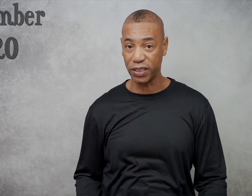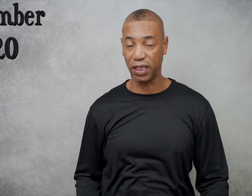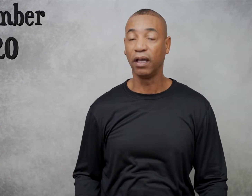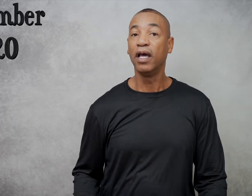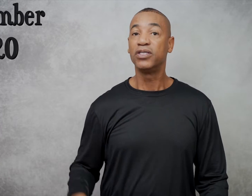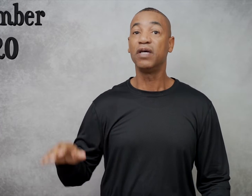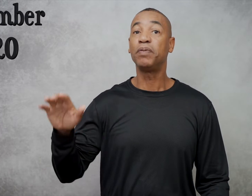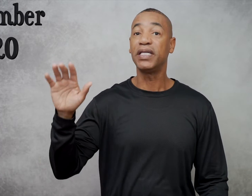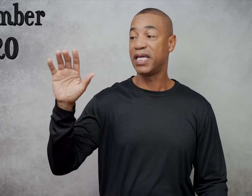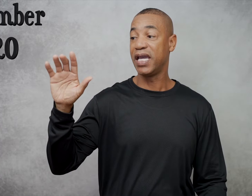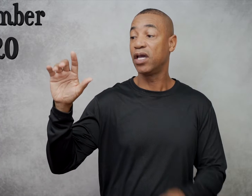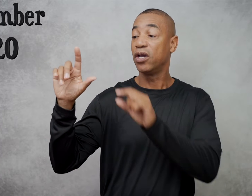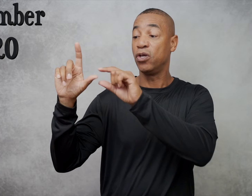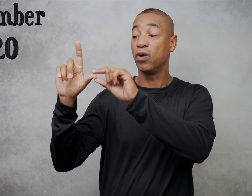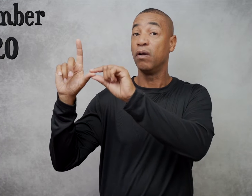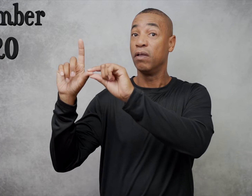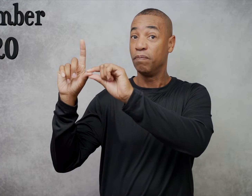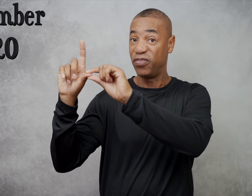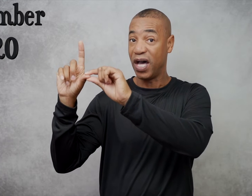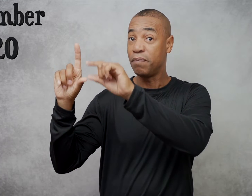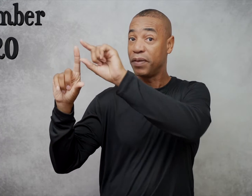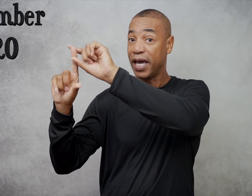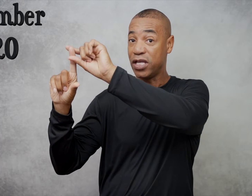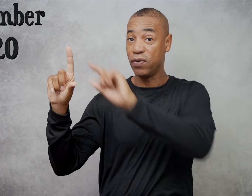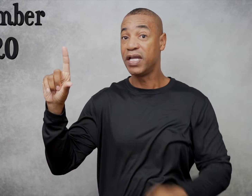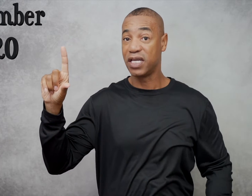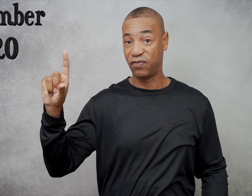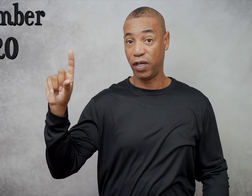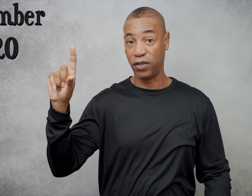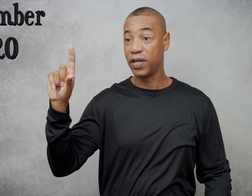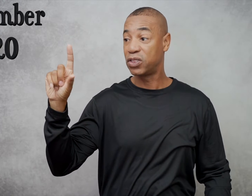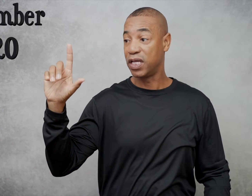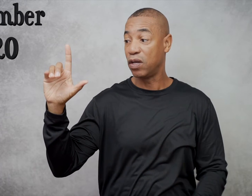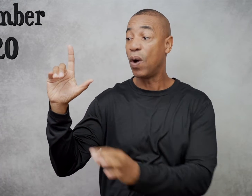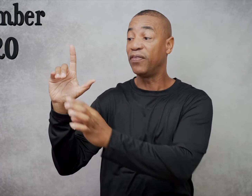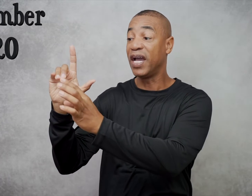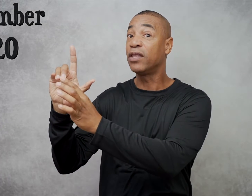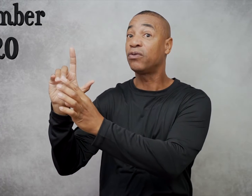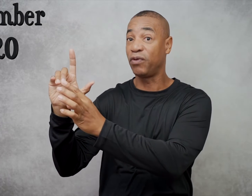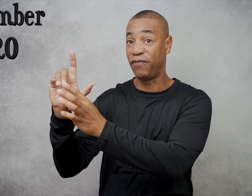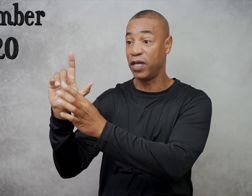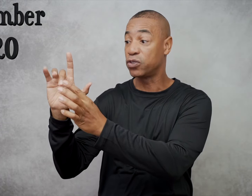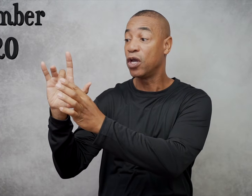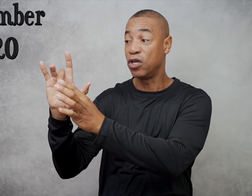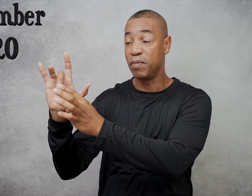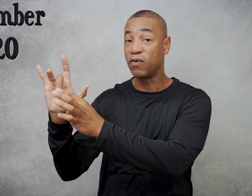20. Simply take your thumb and your index finger, they're extended, while the other three fingers, your middle